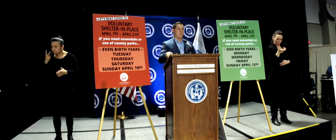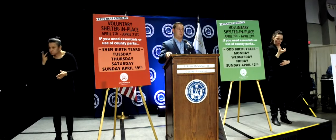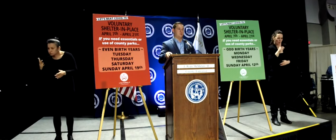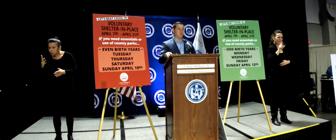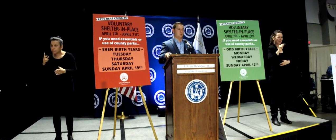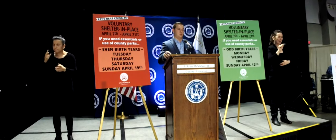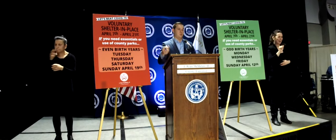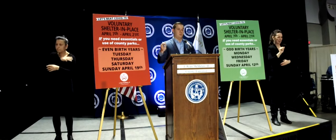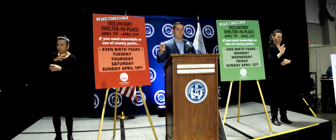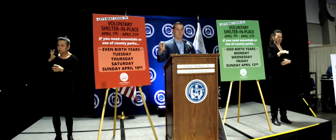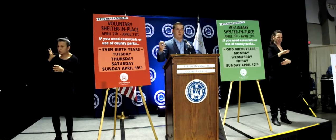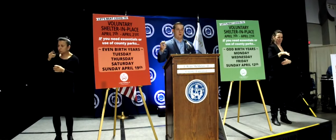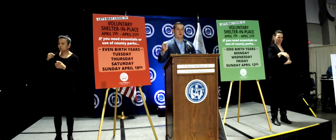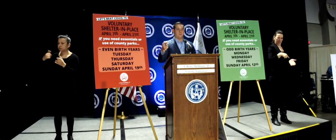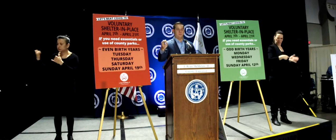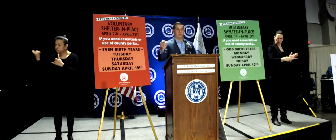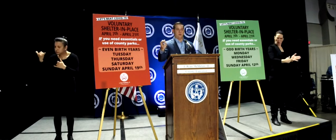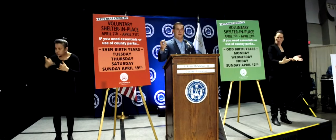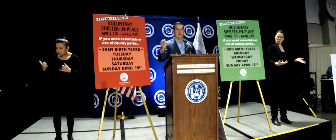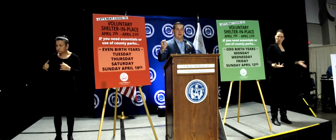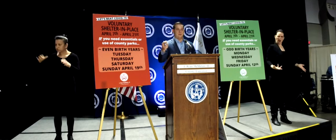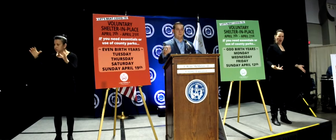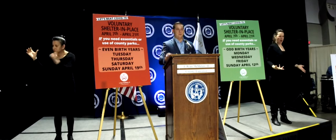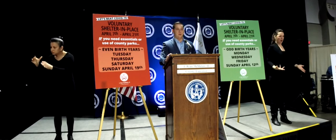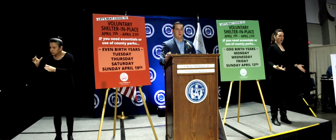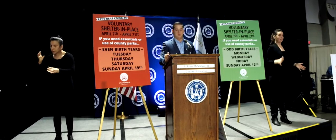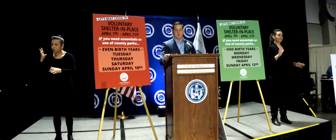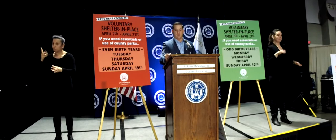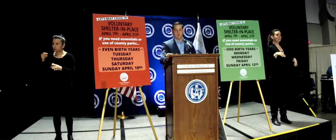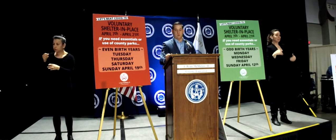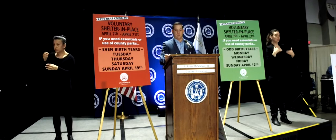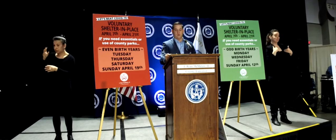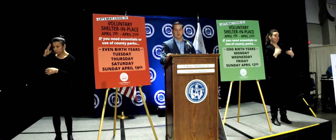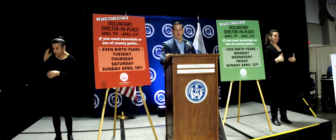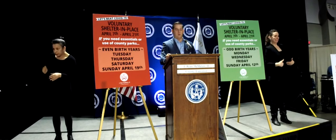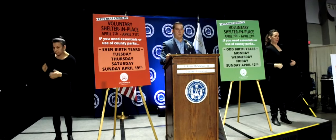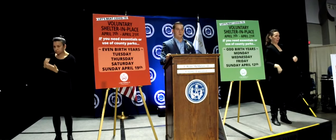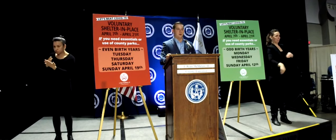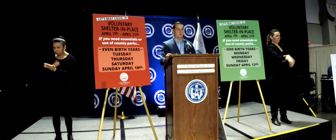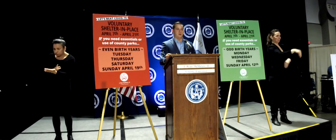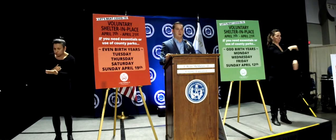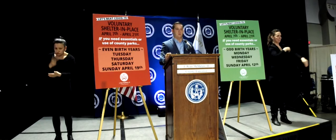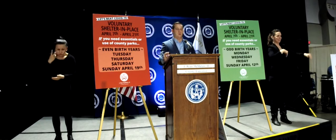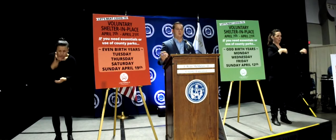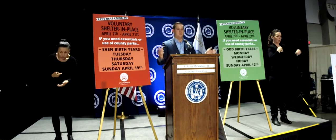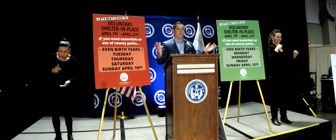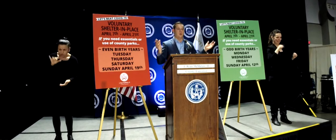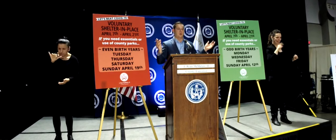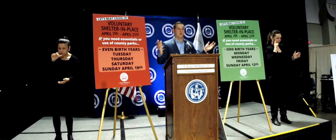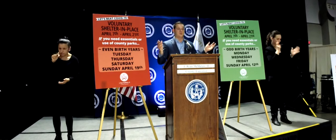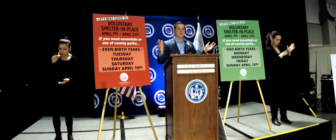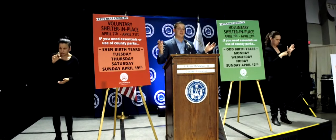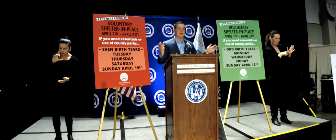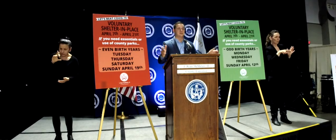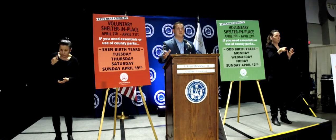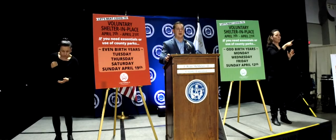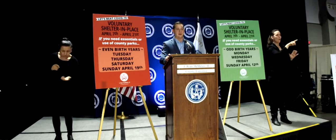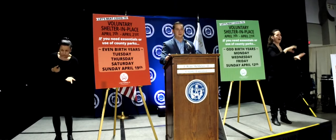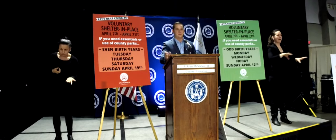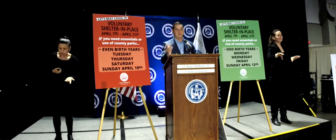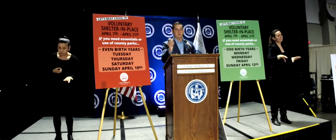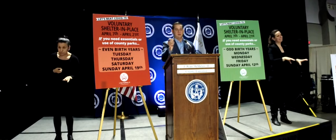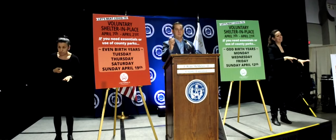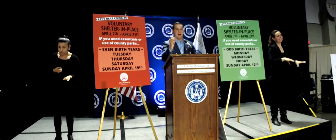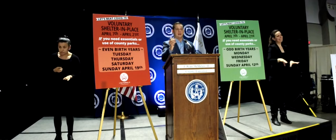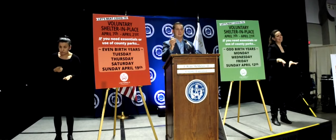thermal mapping, shows you where people were at a point in time. And so when you look at, when the whole goal is to de-densify